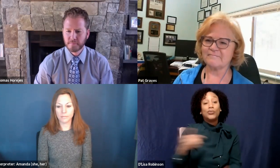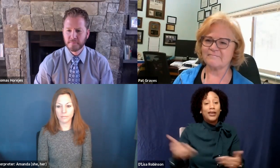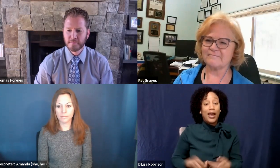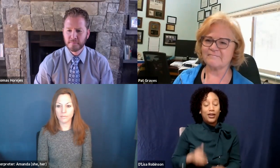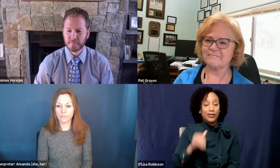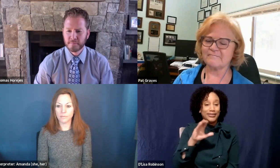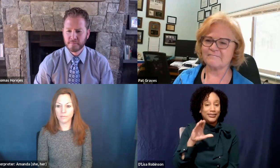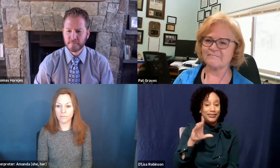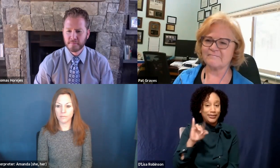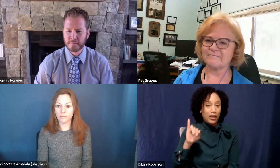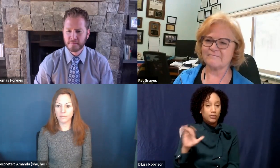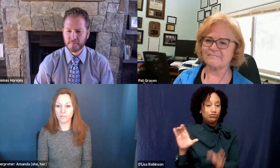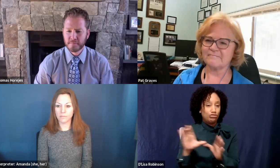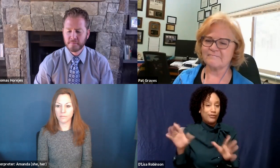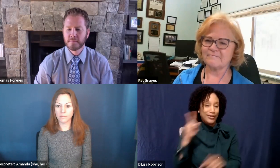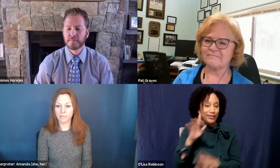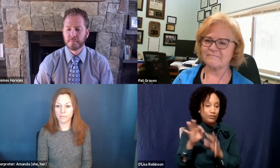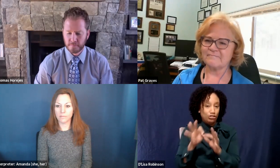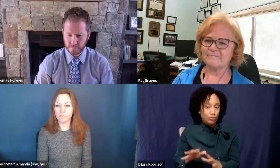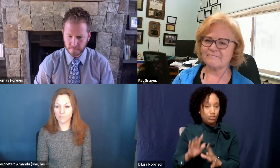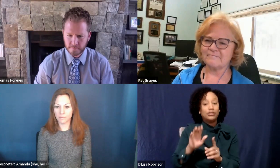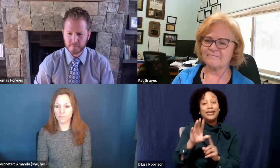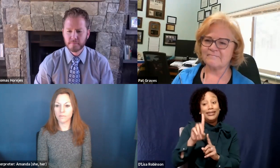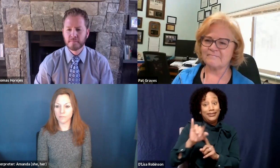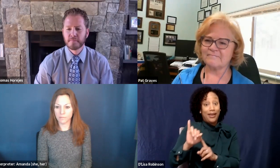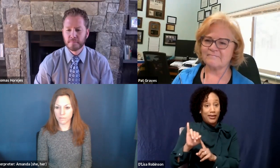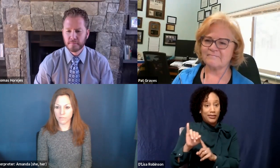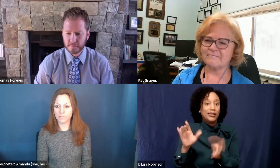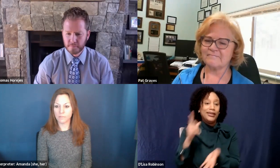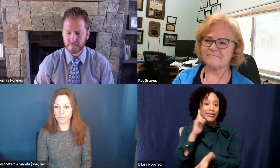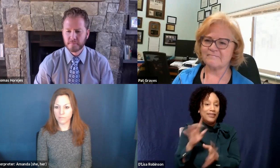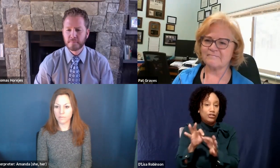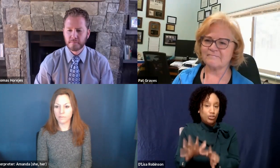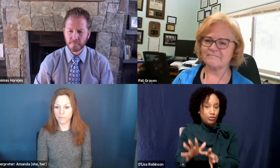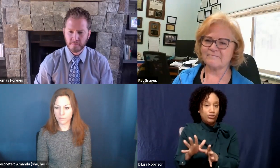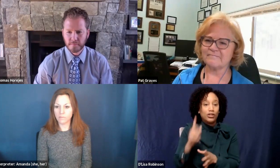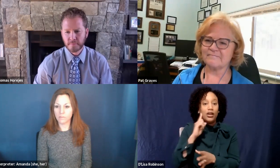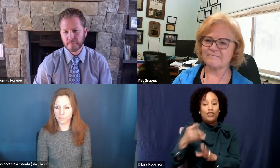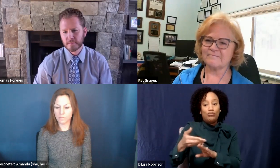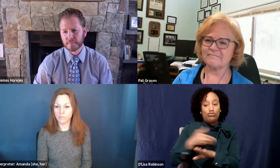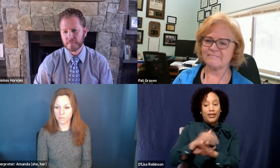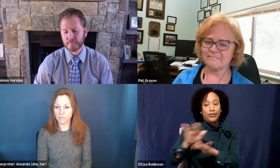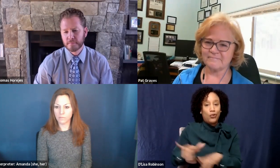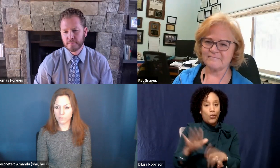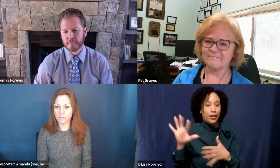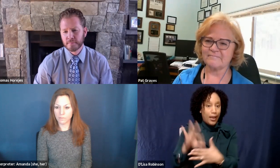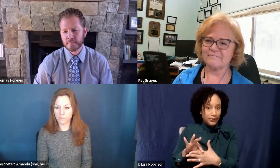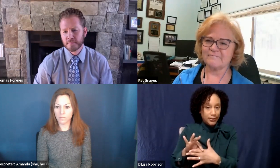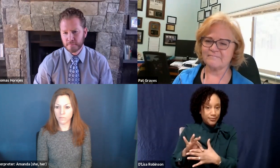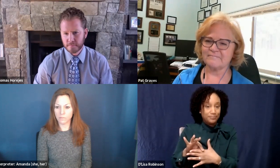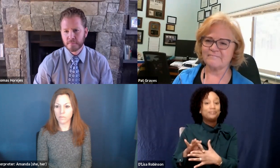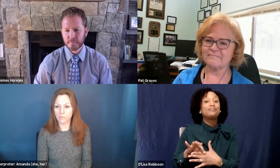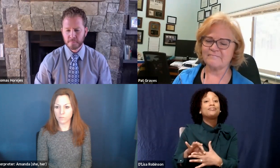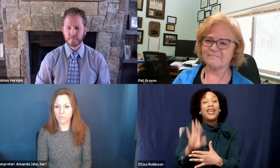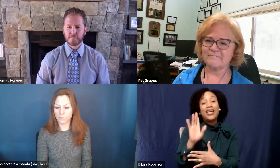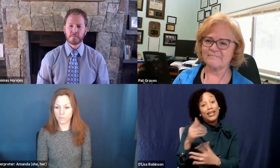What is unique about my company is that we work with certified deaf interpreters, or CDIs, so